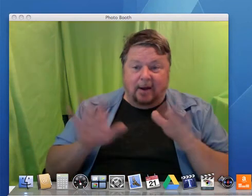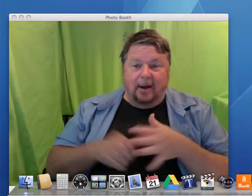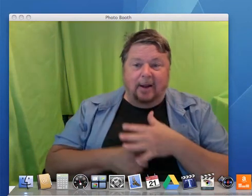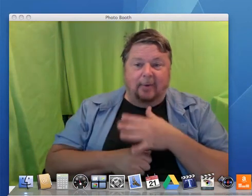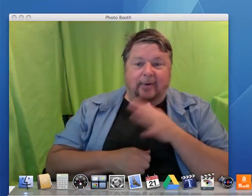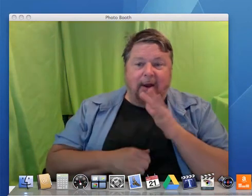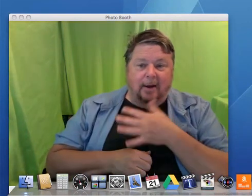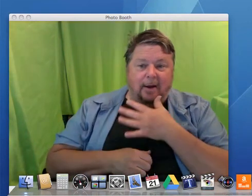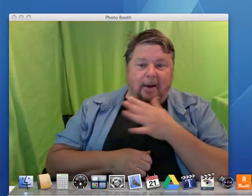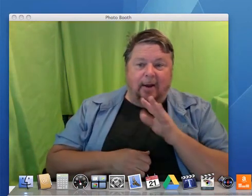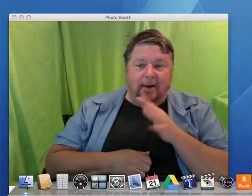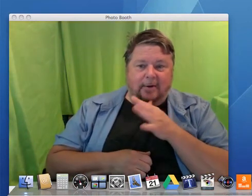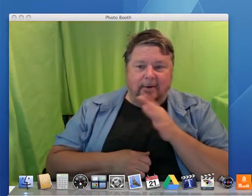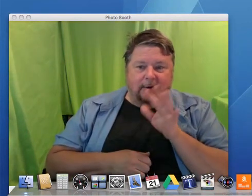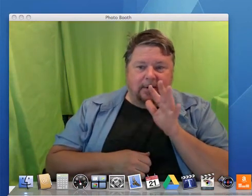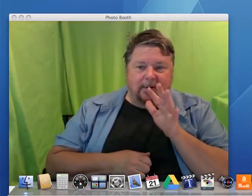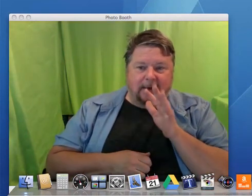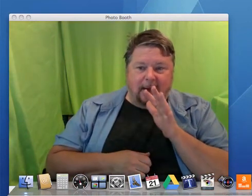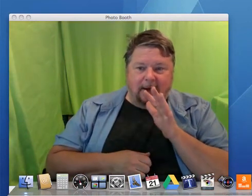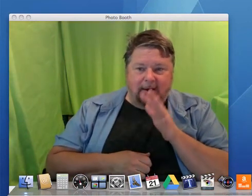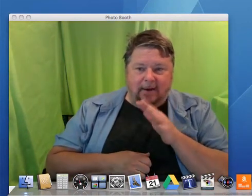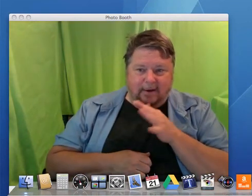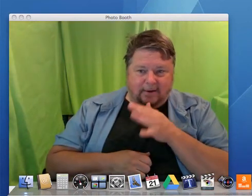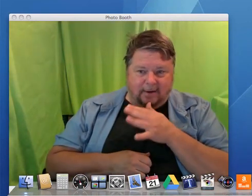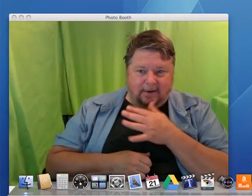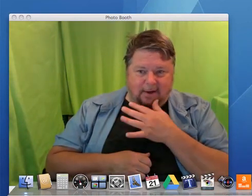Sunday. They would sign Sunday.